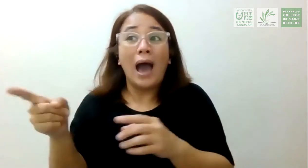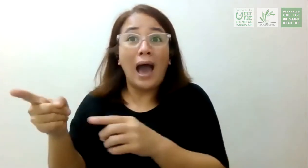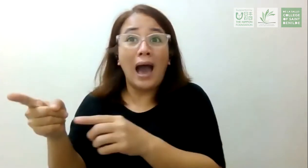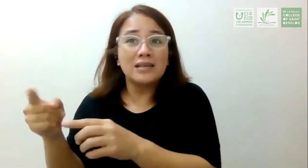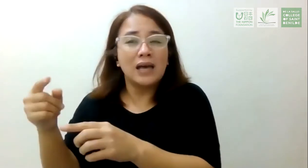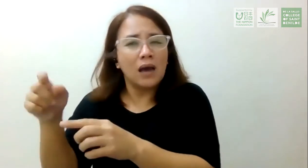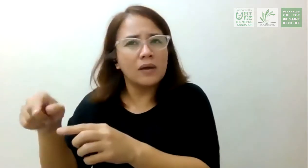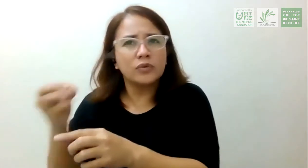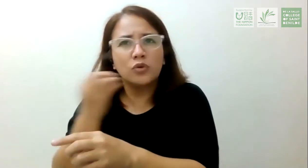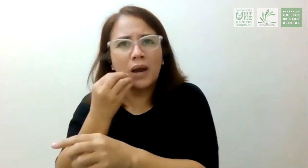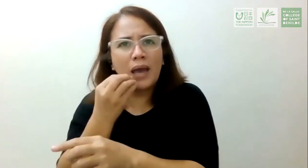subject.